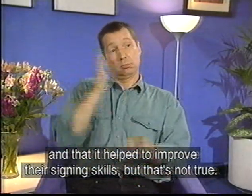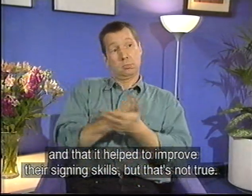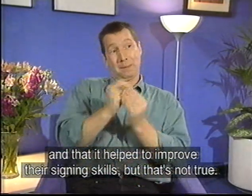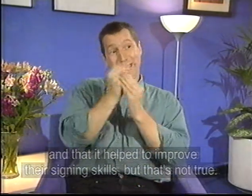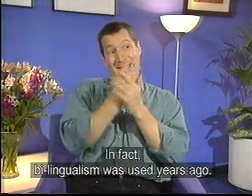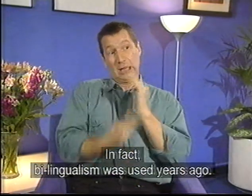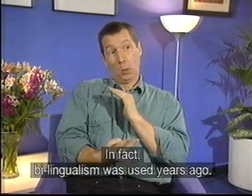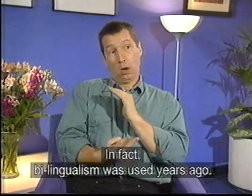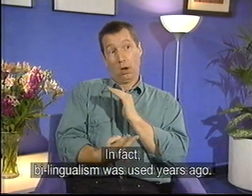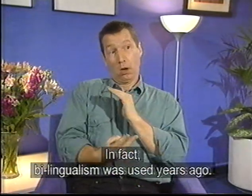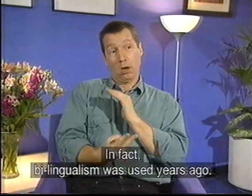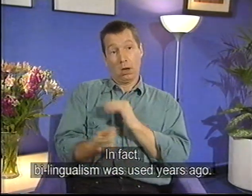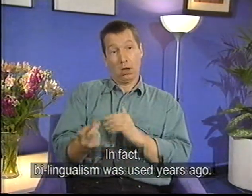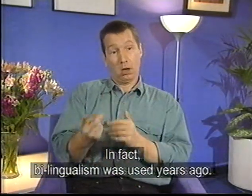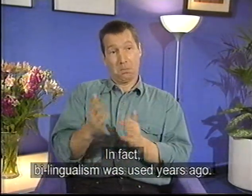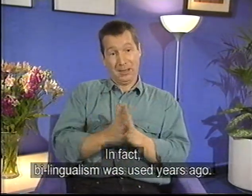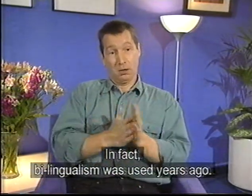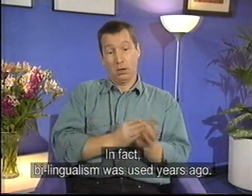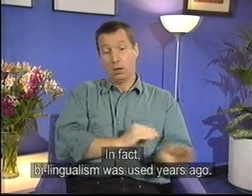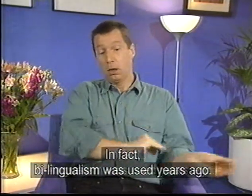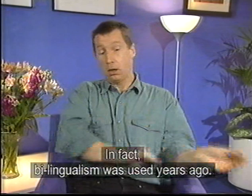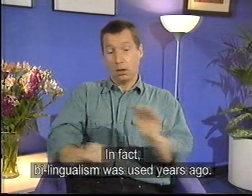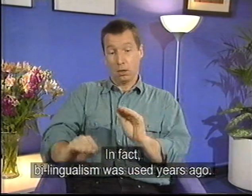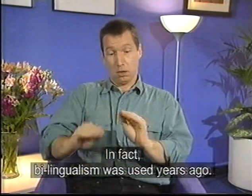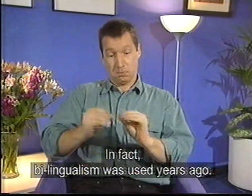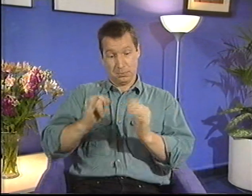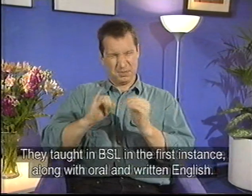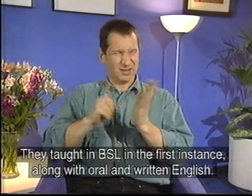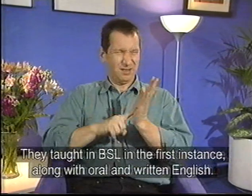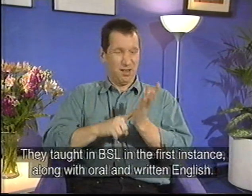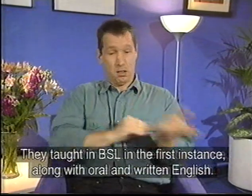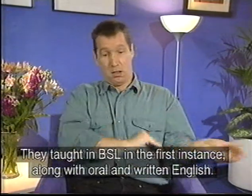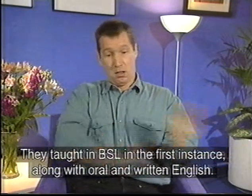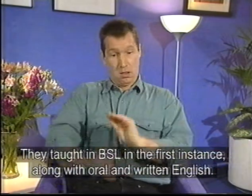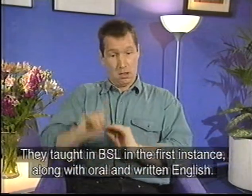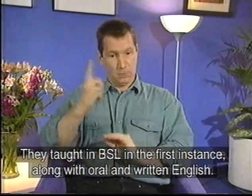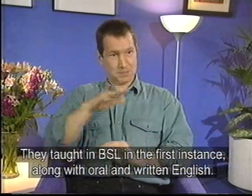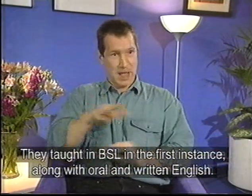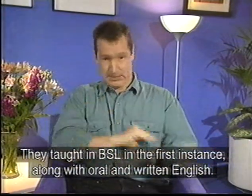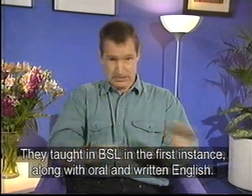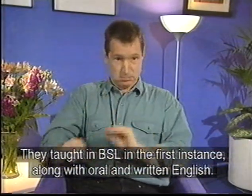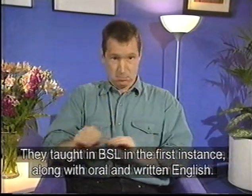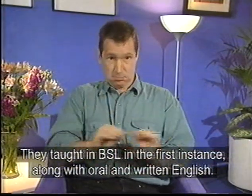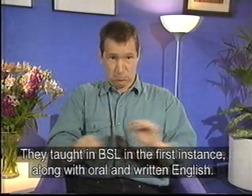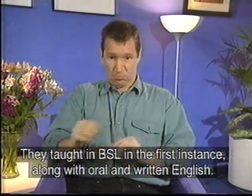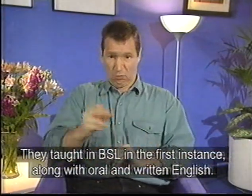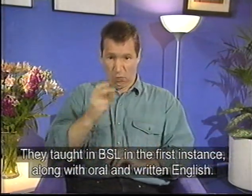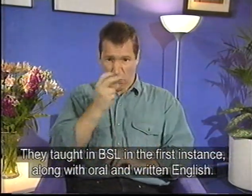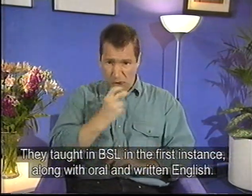was used years ago. They taught in BSL in the first instance, along with oral and written English. It was up to the